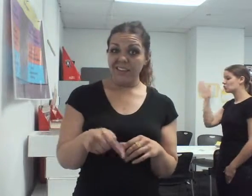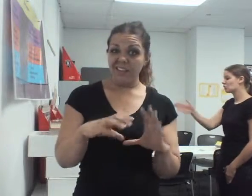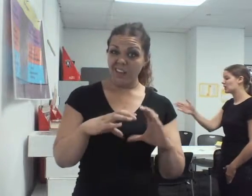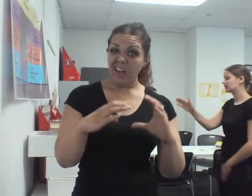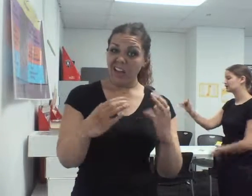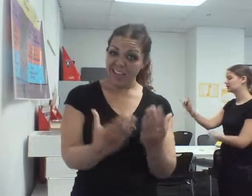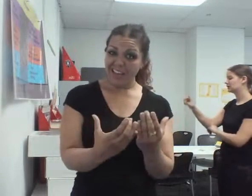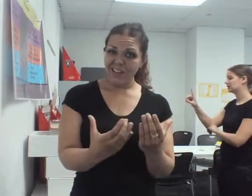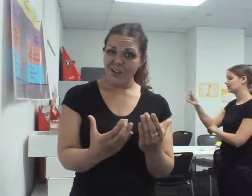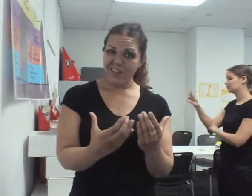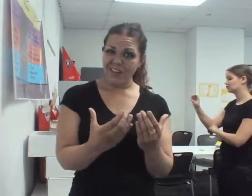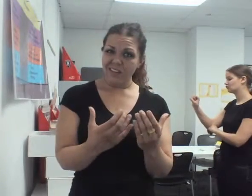difficult,